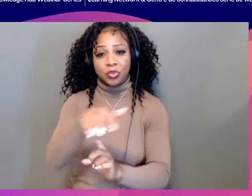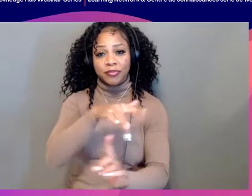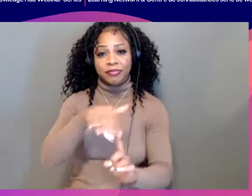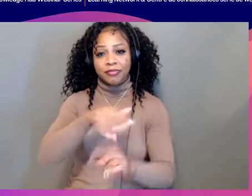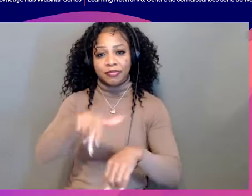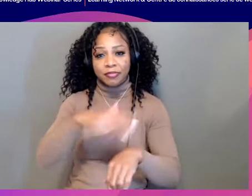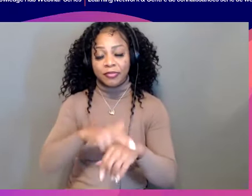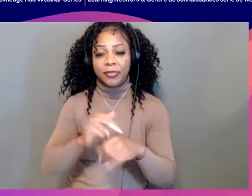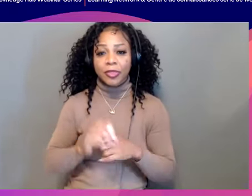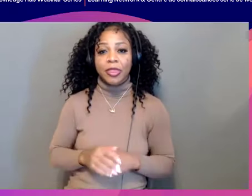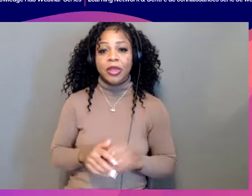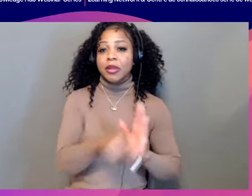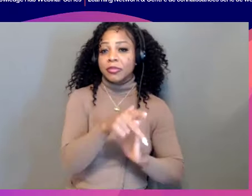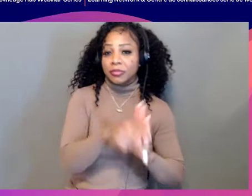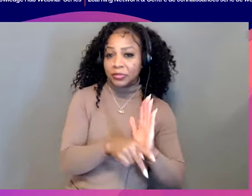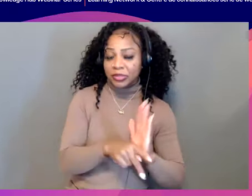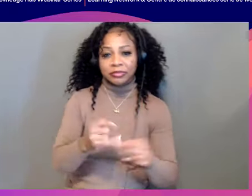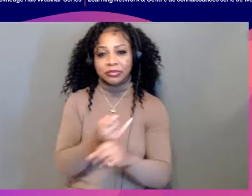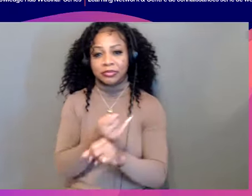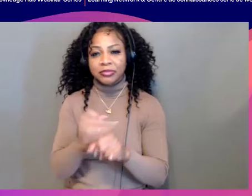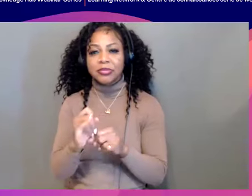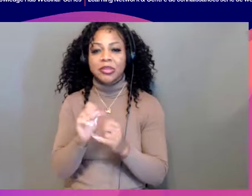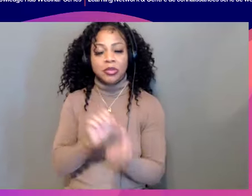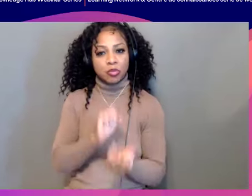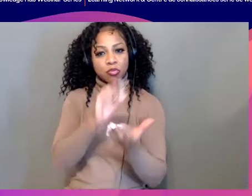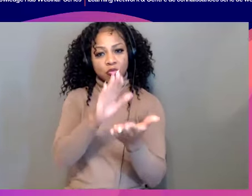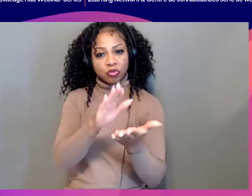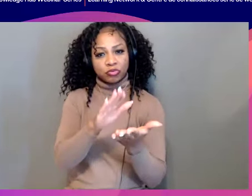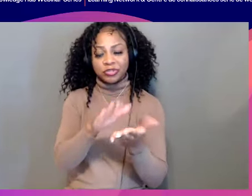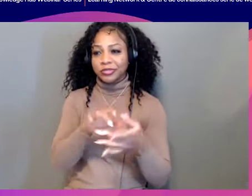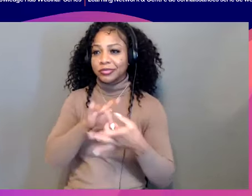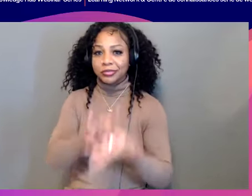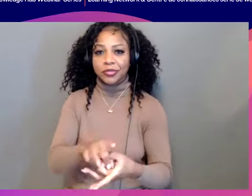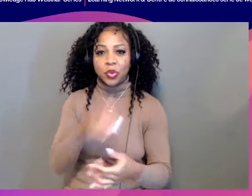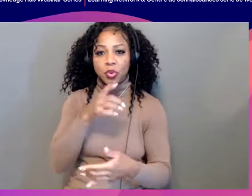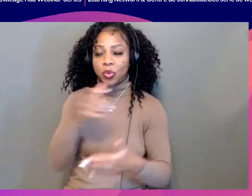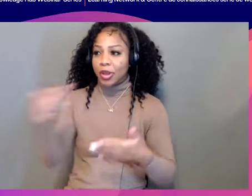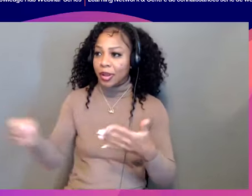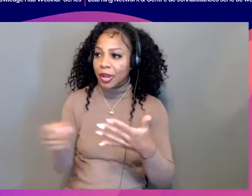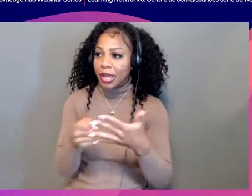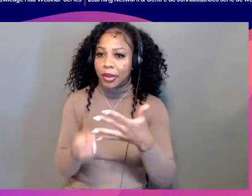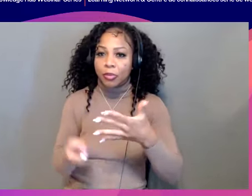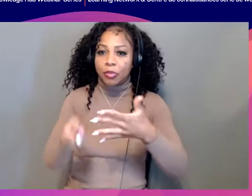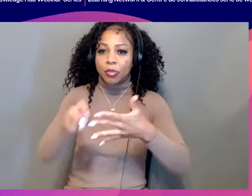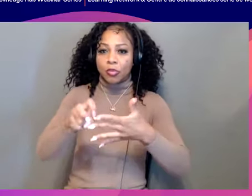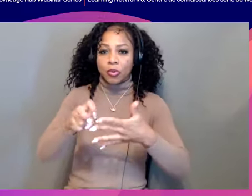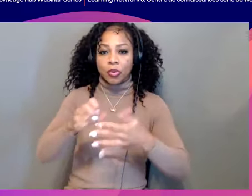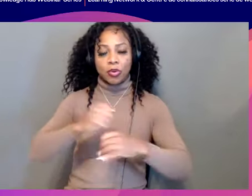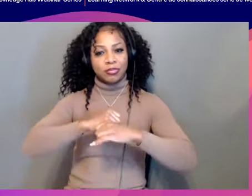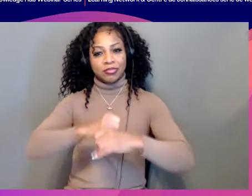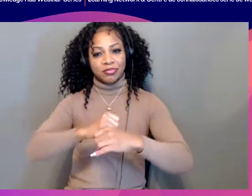in policies and institutional practices in terms of who gets hired, promoted, or protected in the workplace.